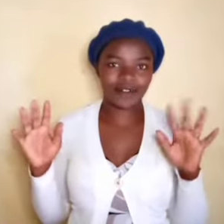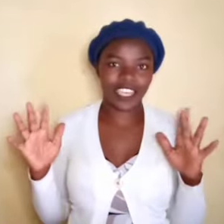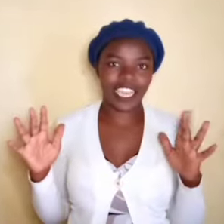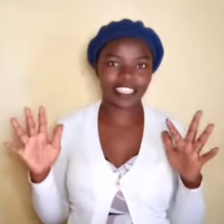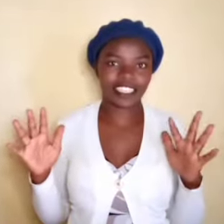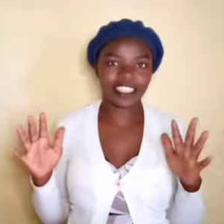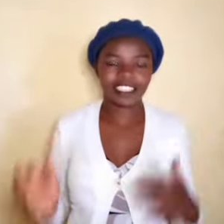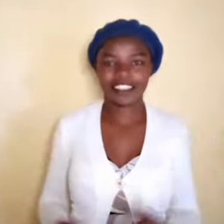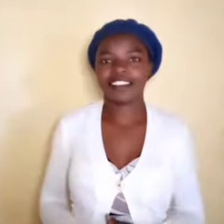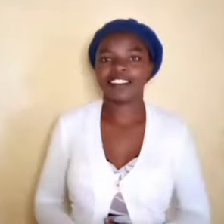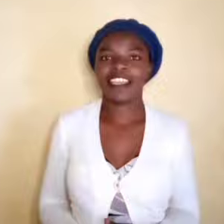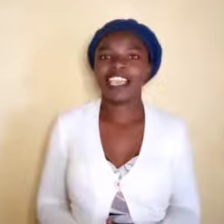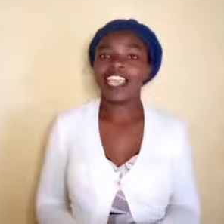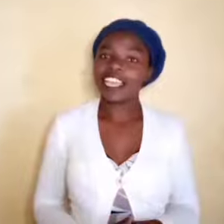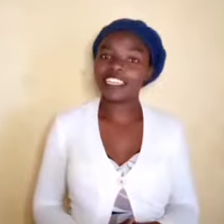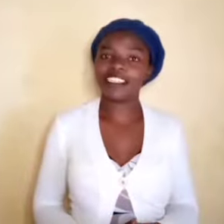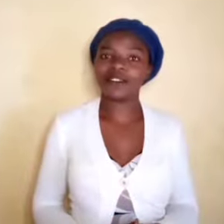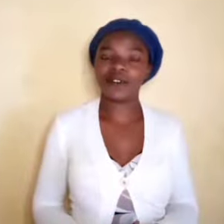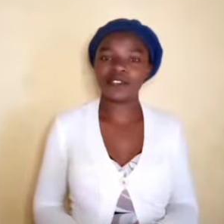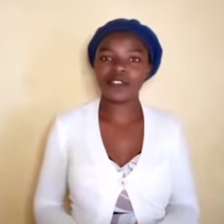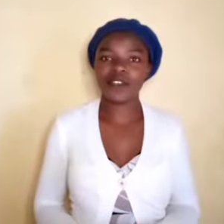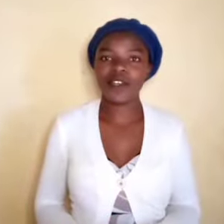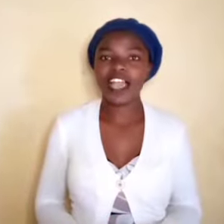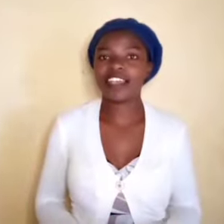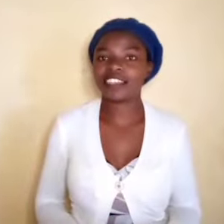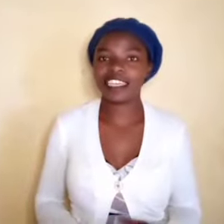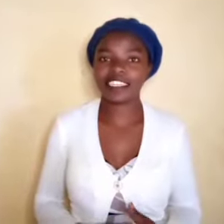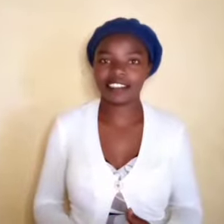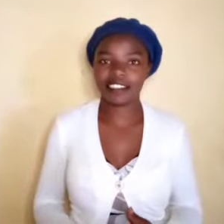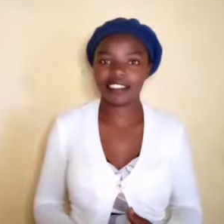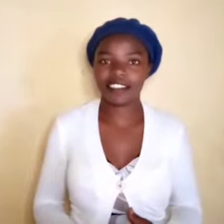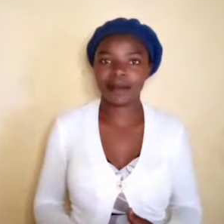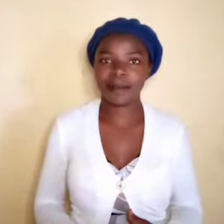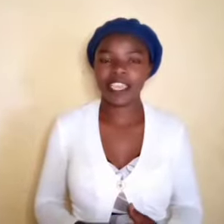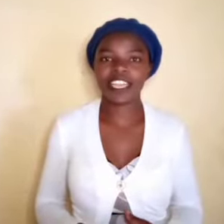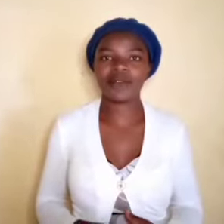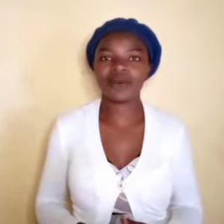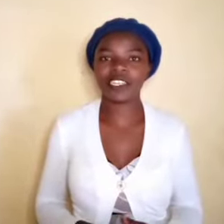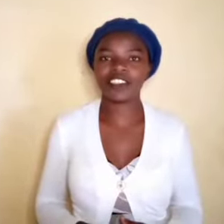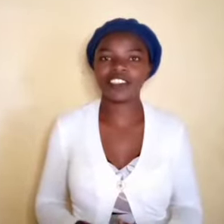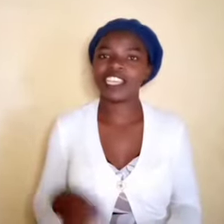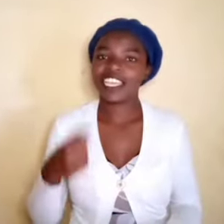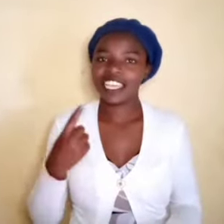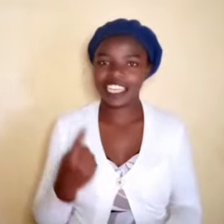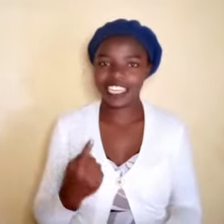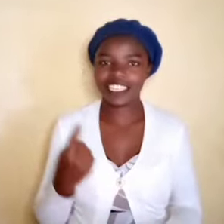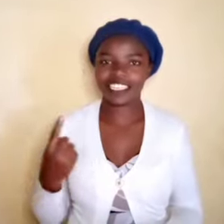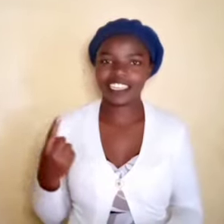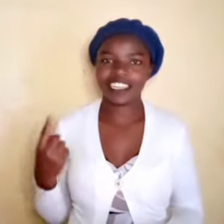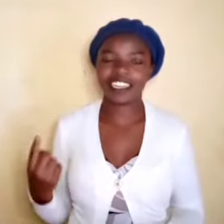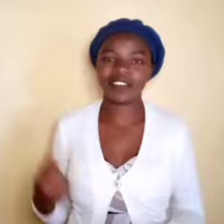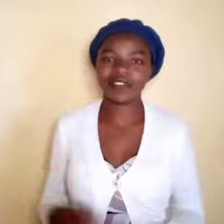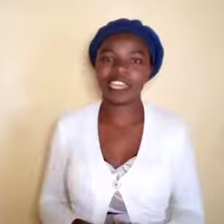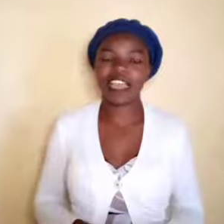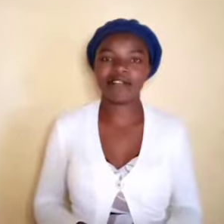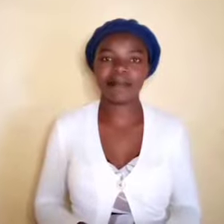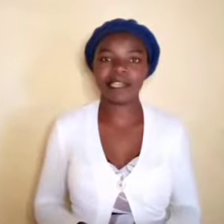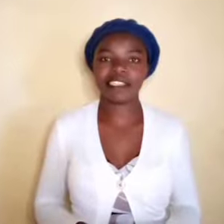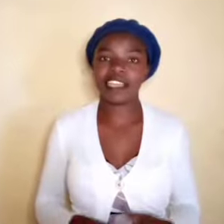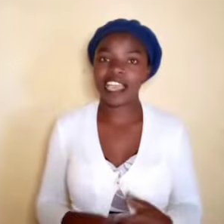fingers. It is also a signing system in which each letter of the alphabet has